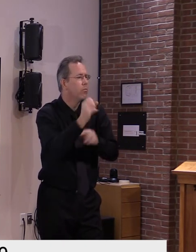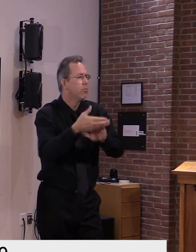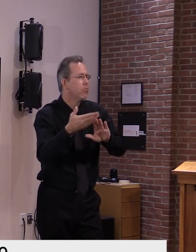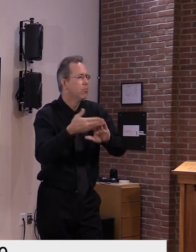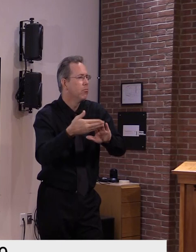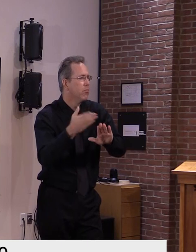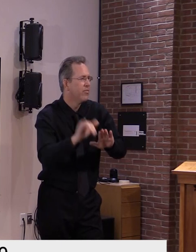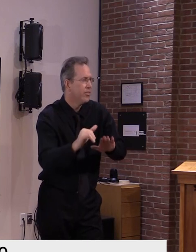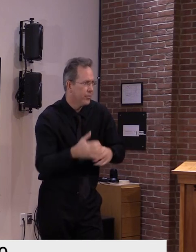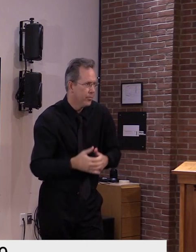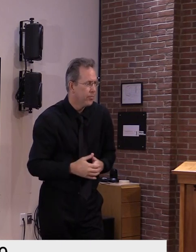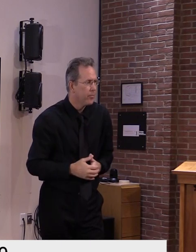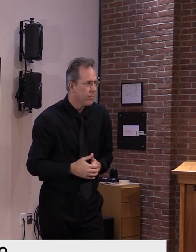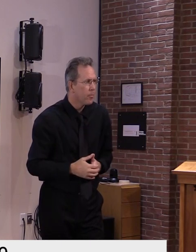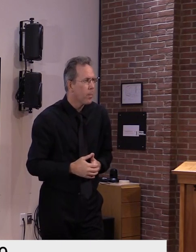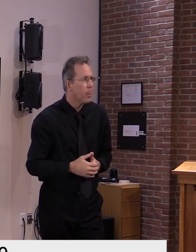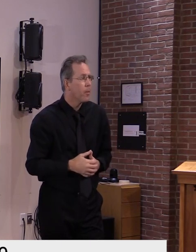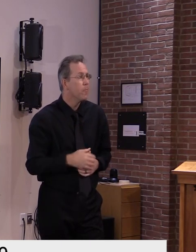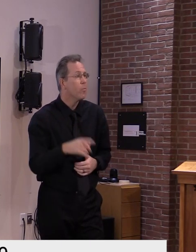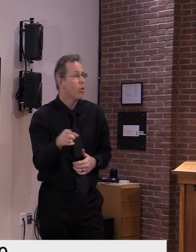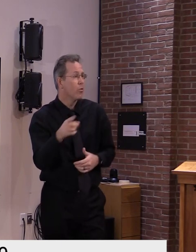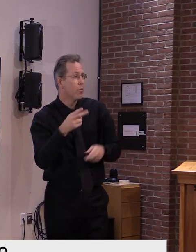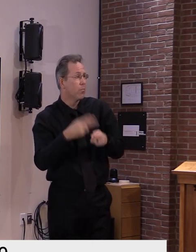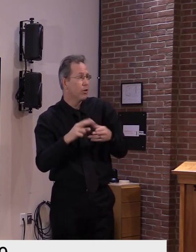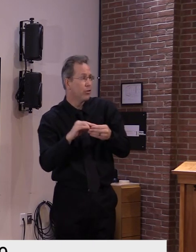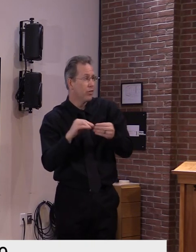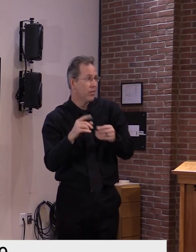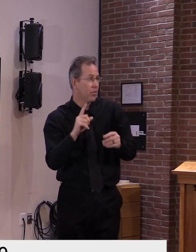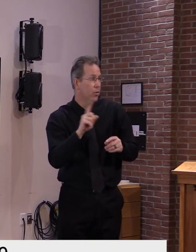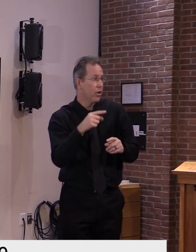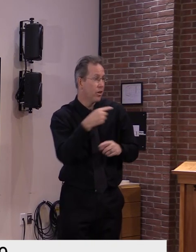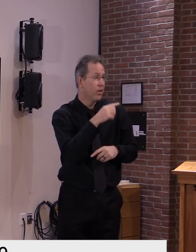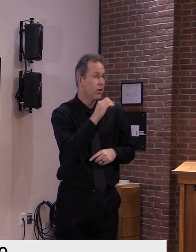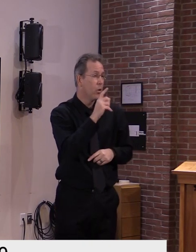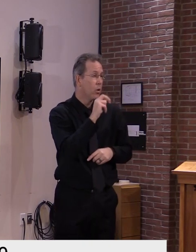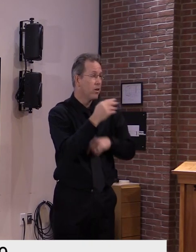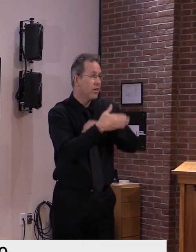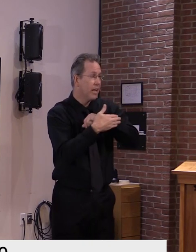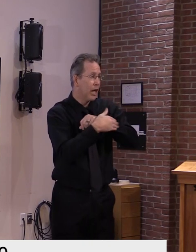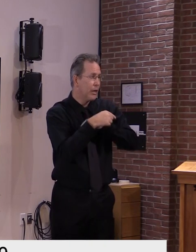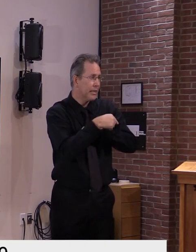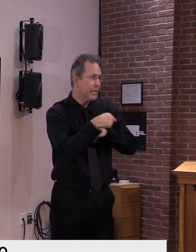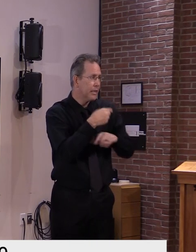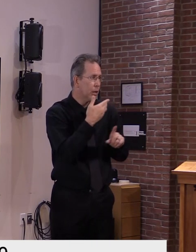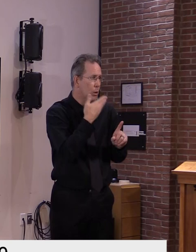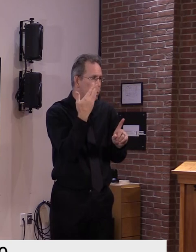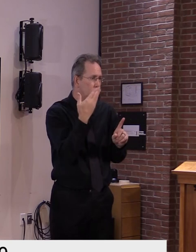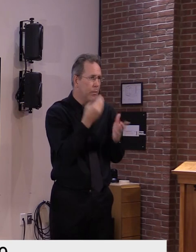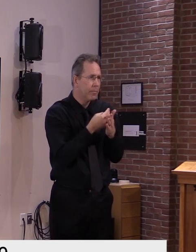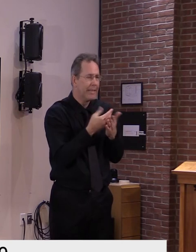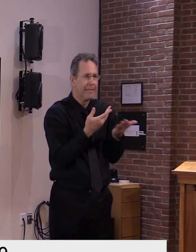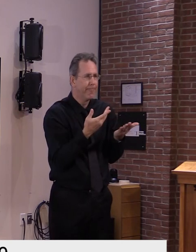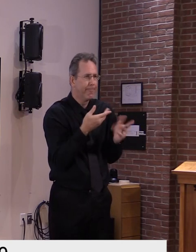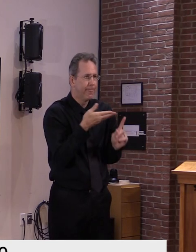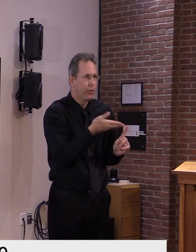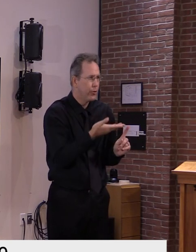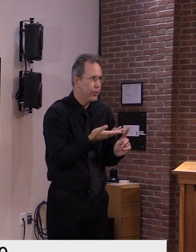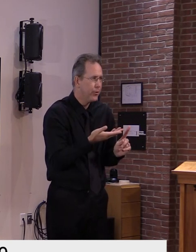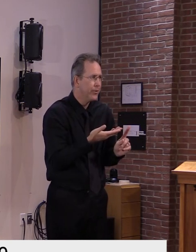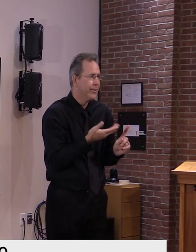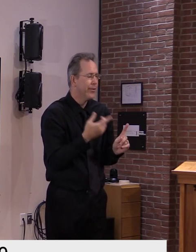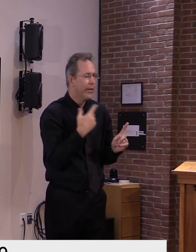you talked about, primarily because we don't have the funding for that, and actually we're in the midst